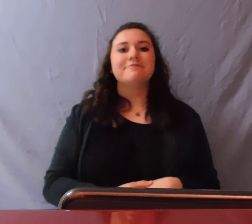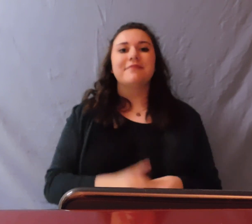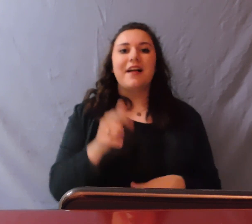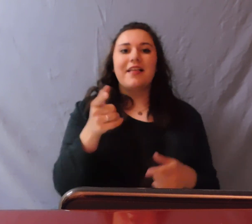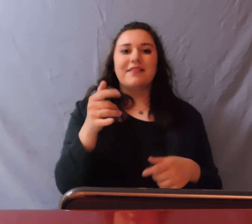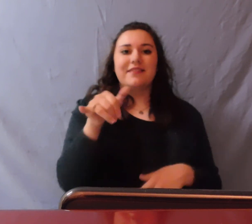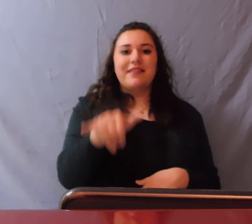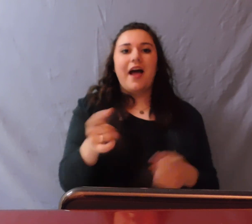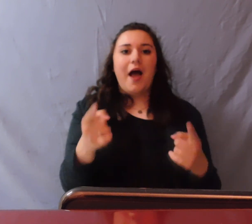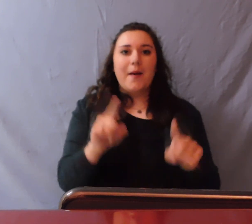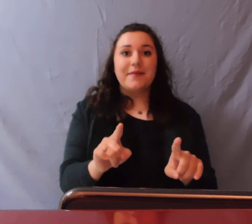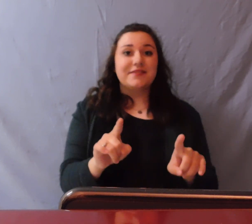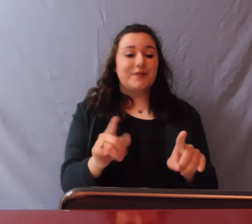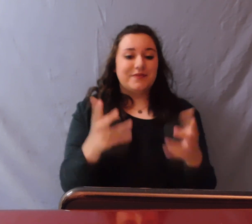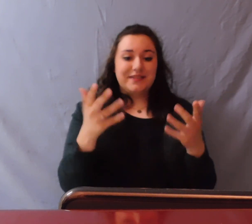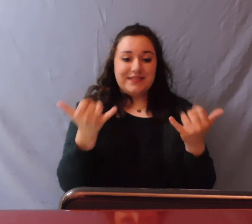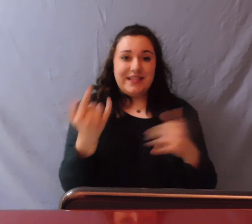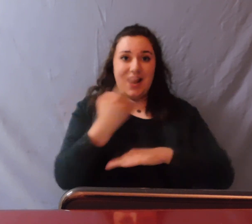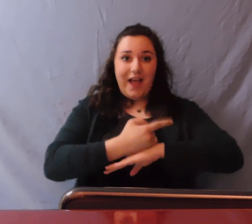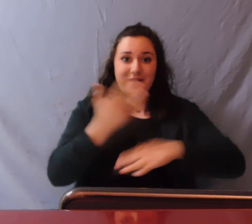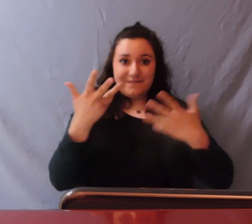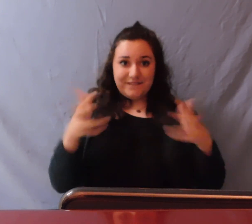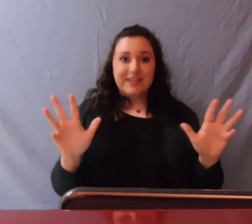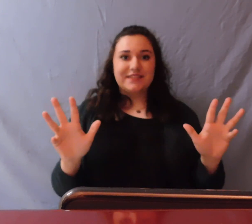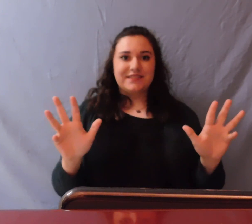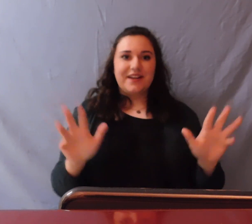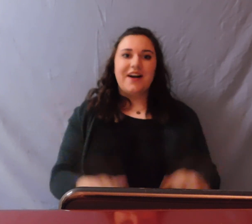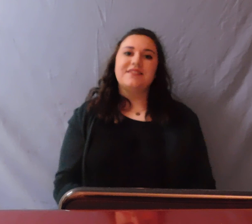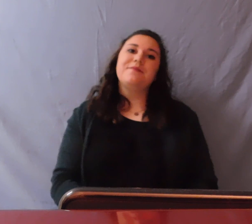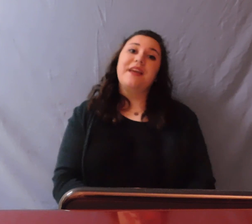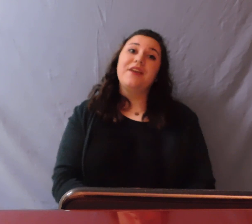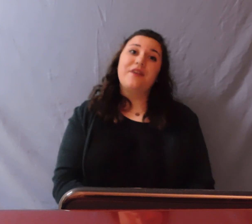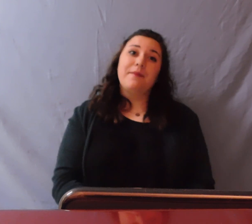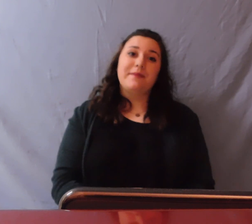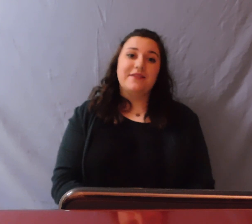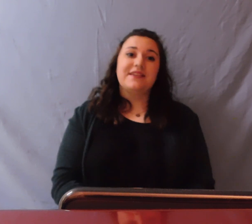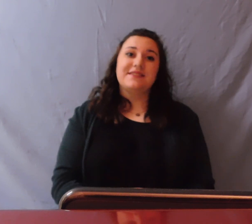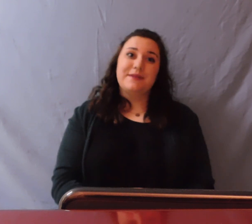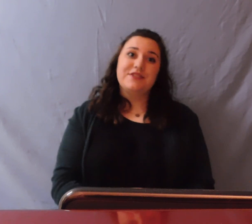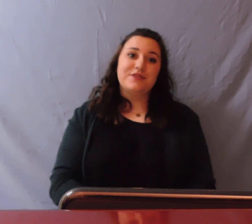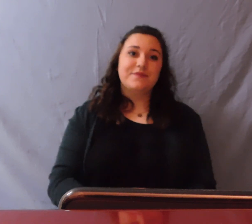Awesome. Thank you for helping me. It was nice to meet you.